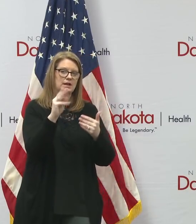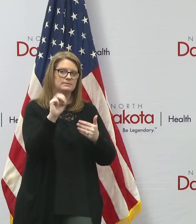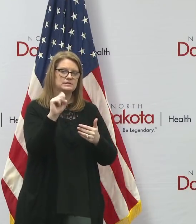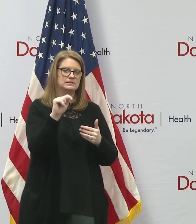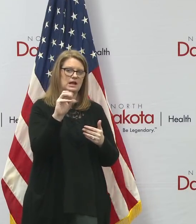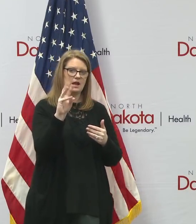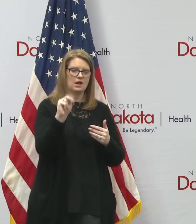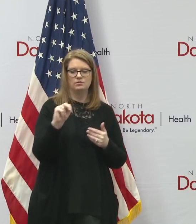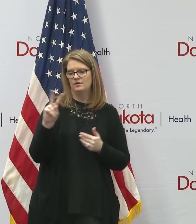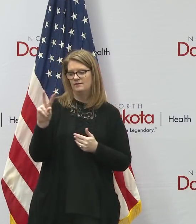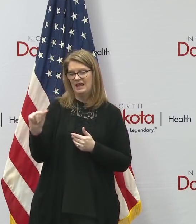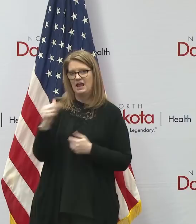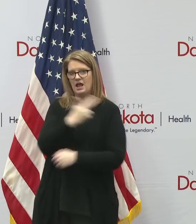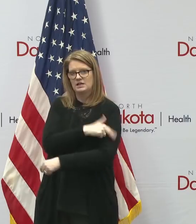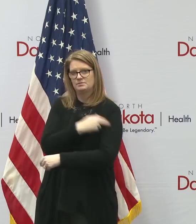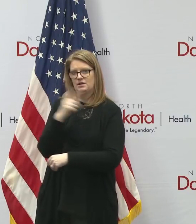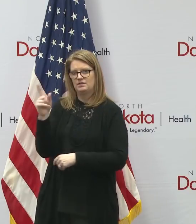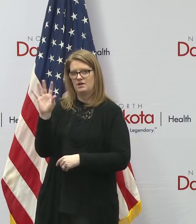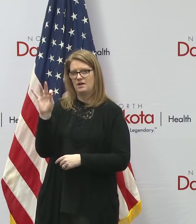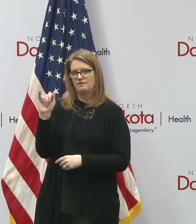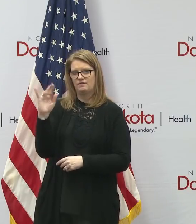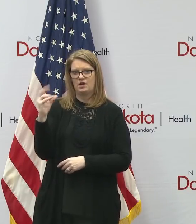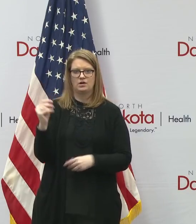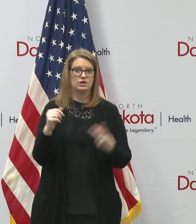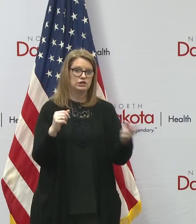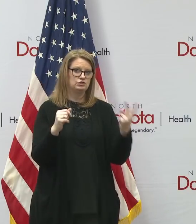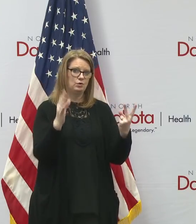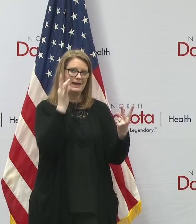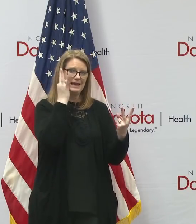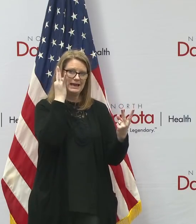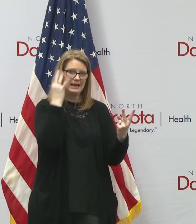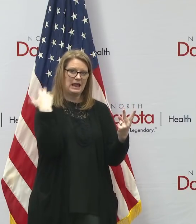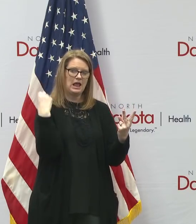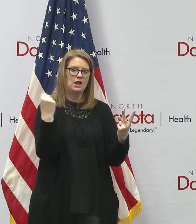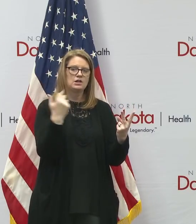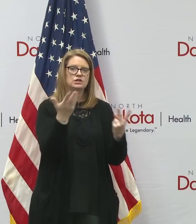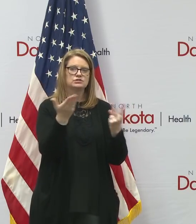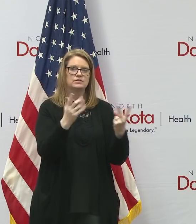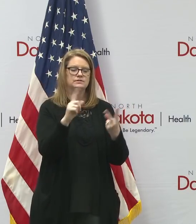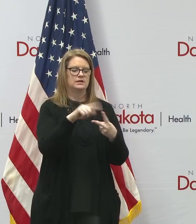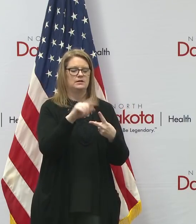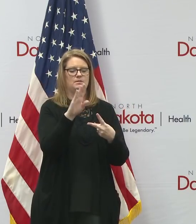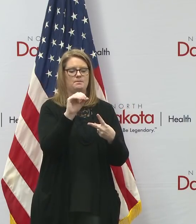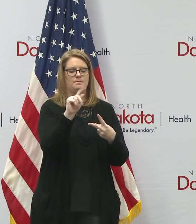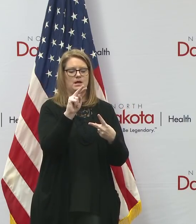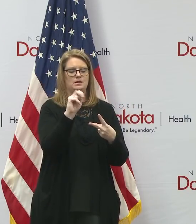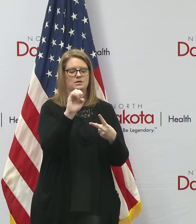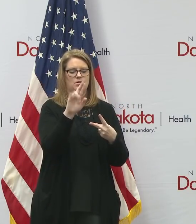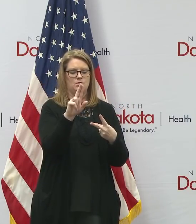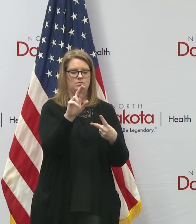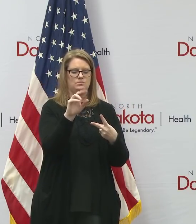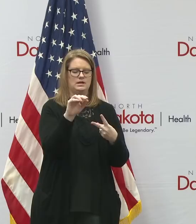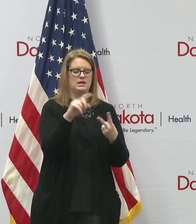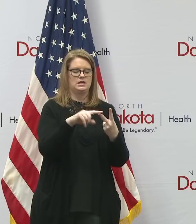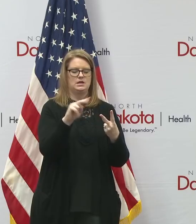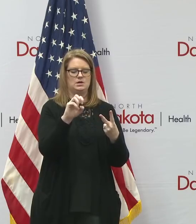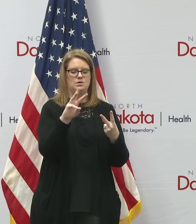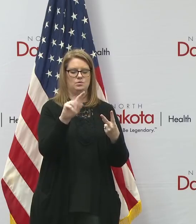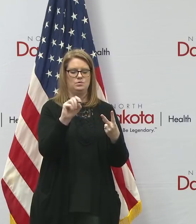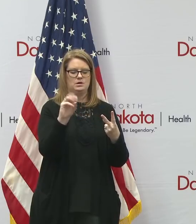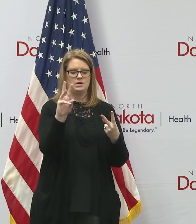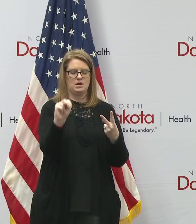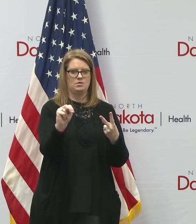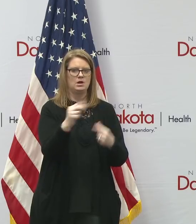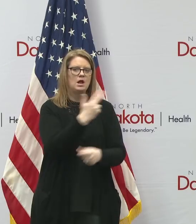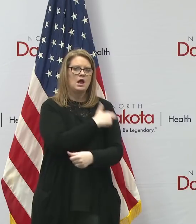VA Hospital in Fargo, and 2 Indian Health Service hospitals in Bottineau and Newtown. Our hospital